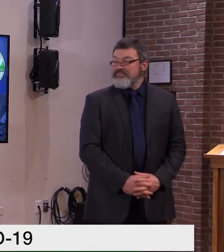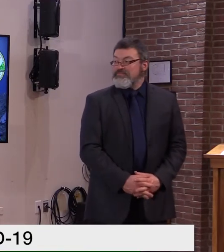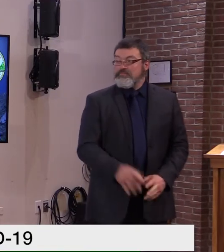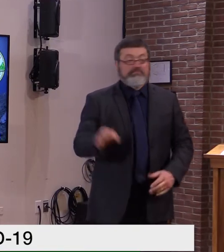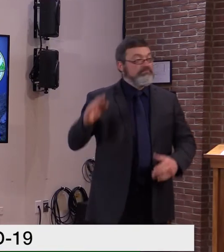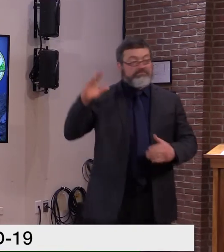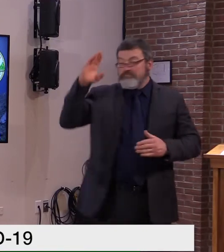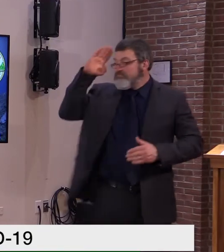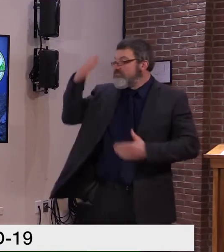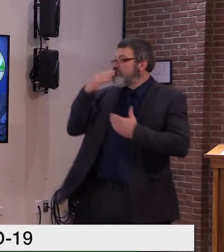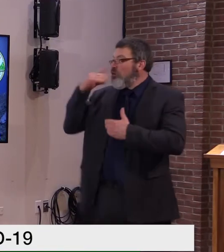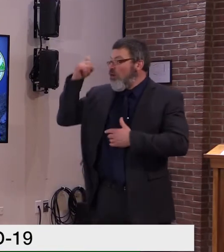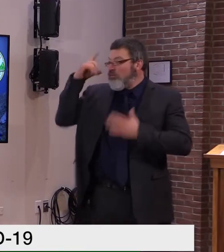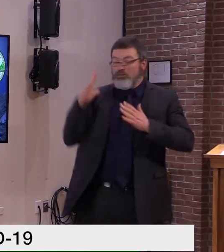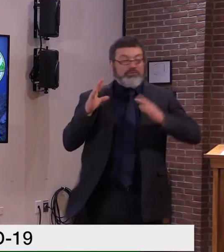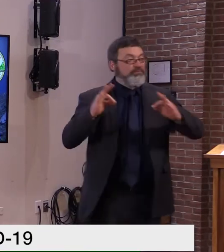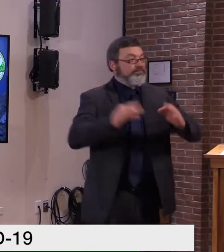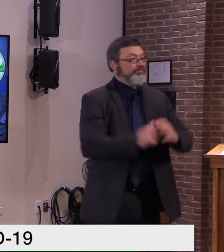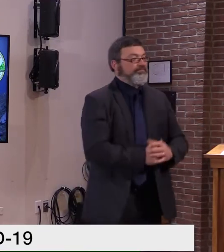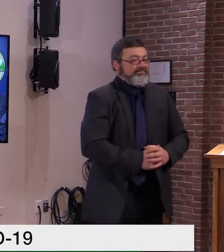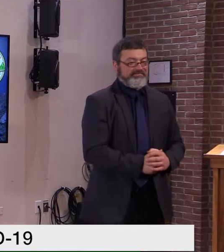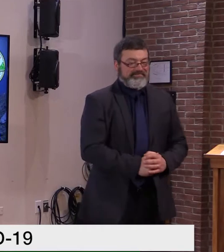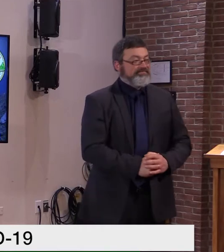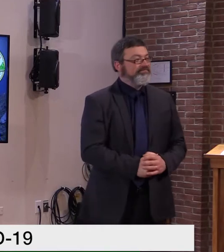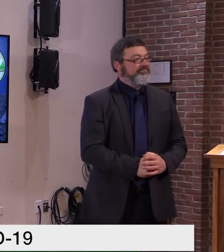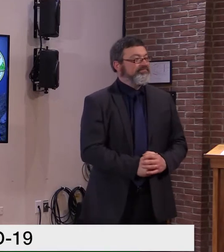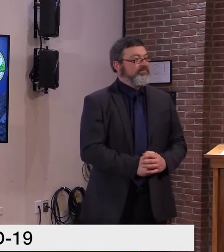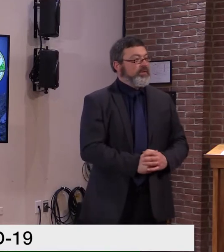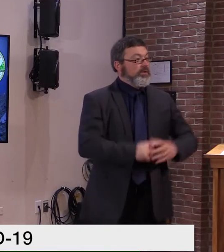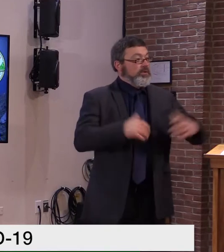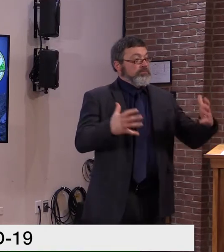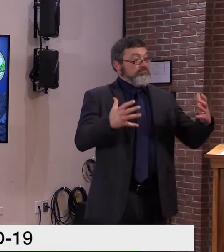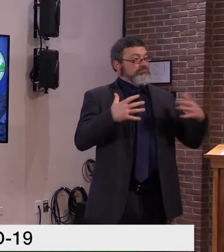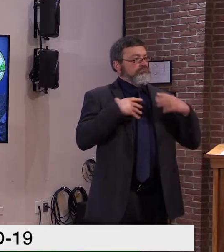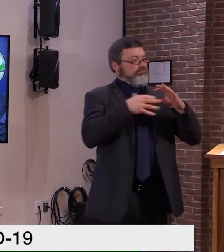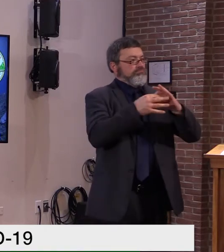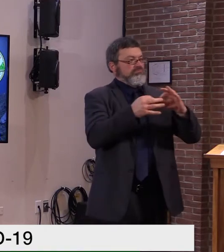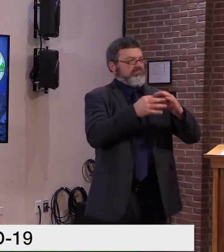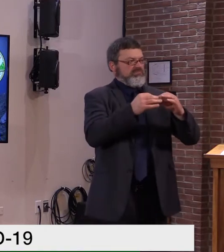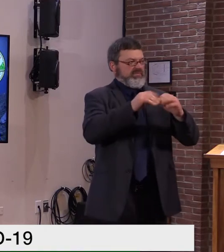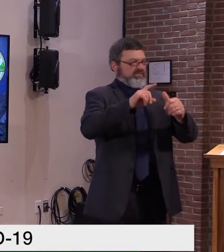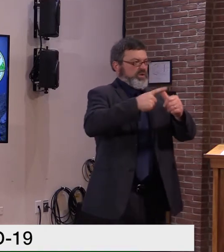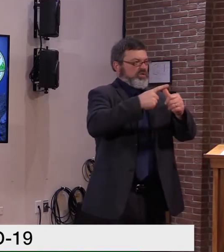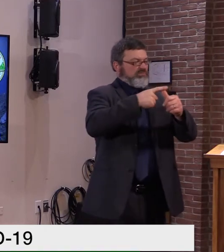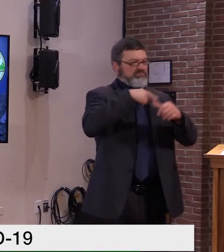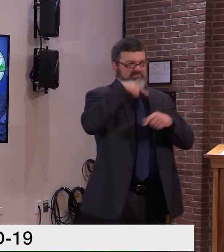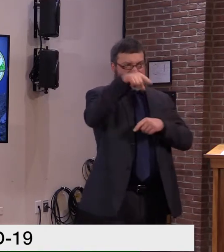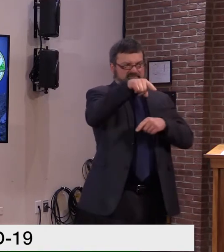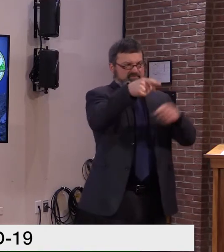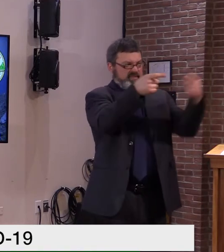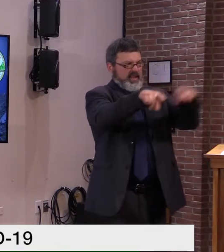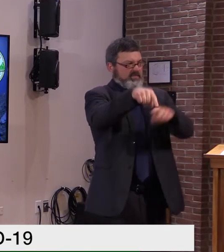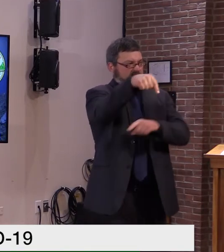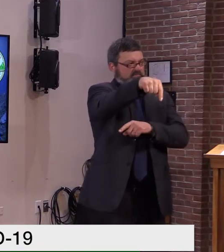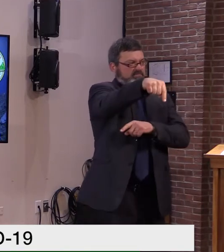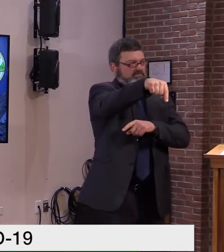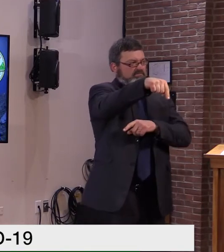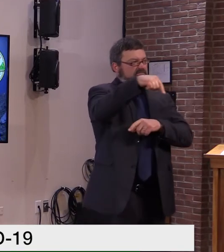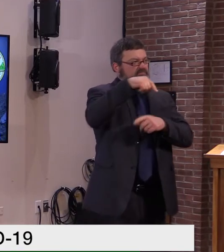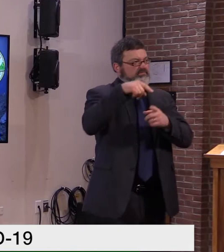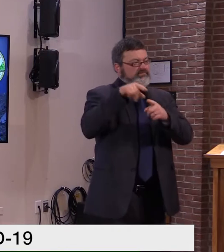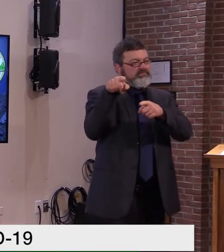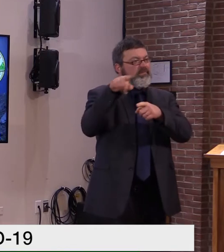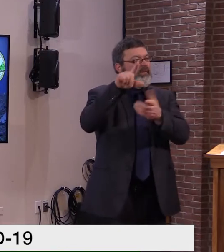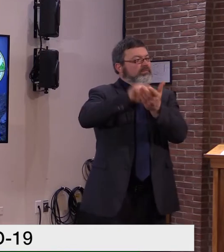Thank you very much, Governor. I want to begin my remarks today by addressing an incident that was reported in the Times Argus last night